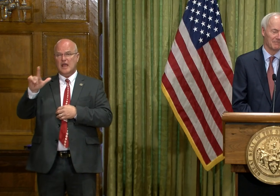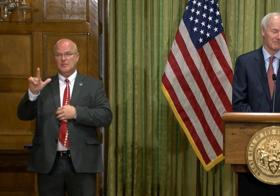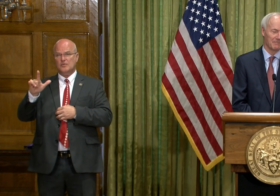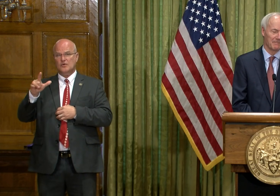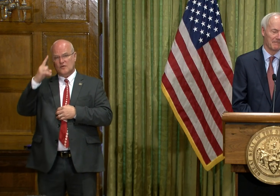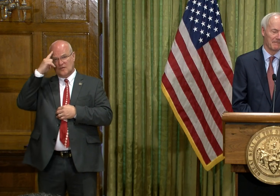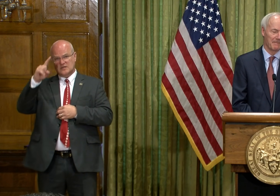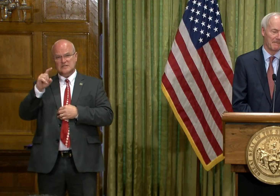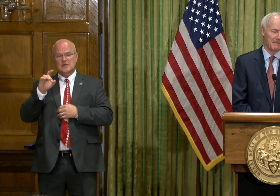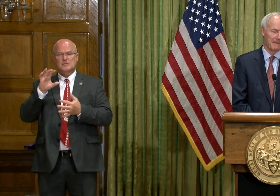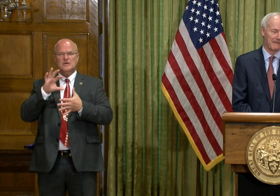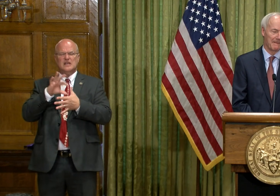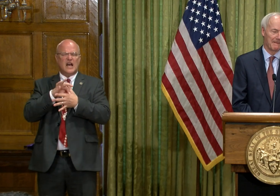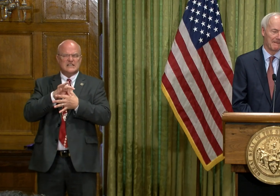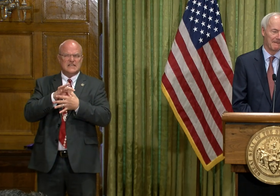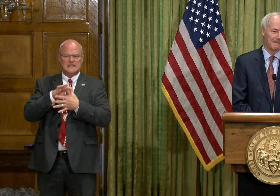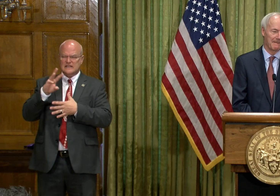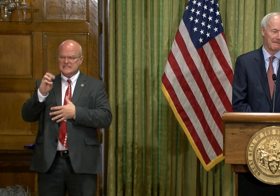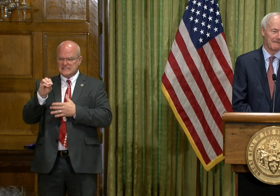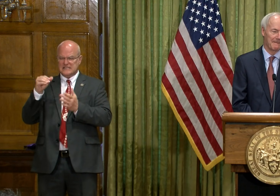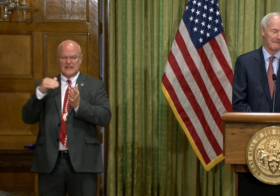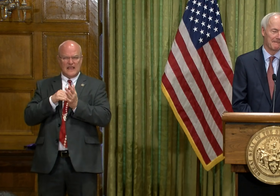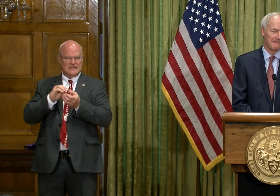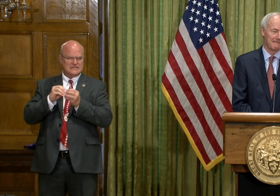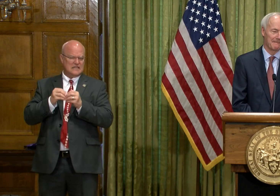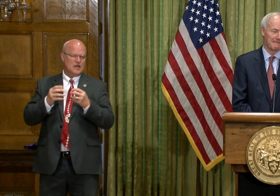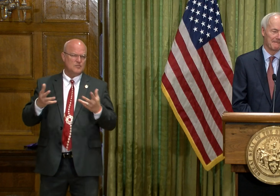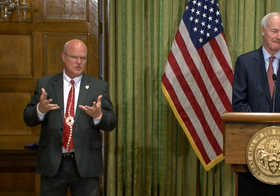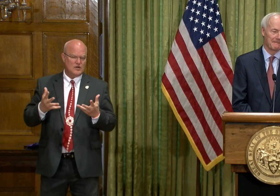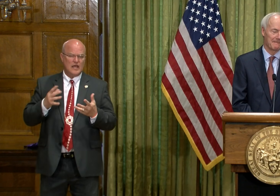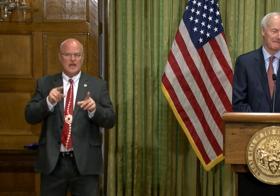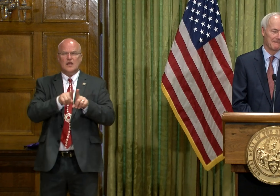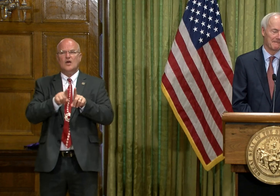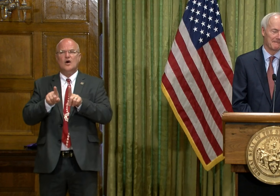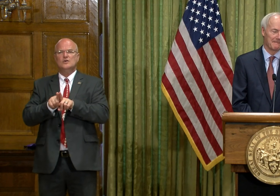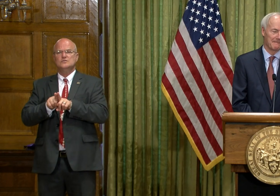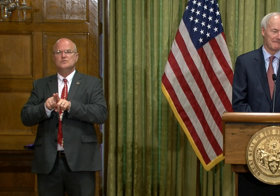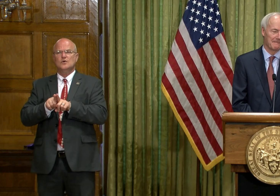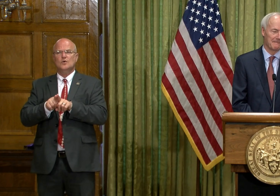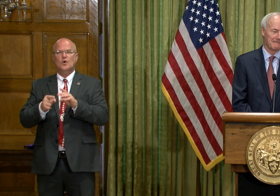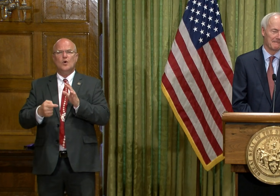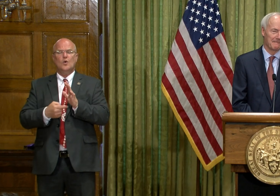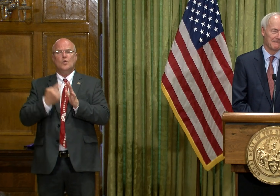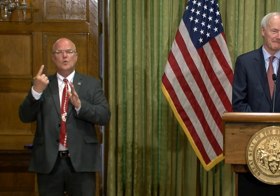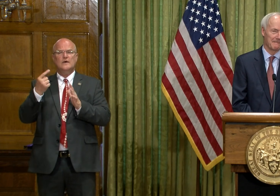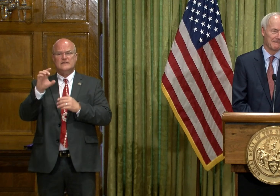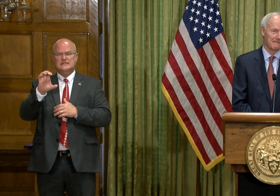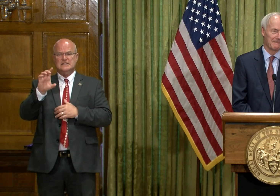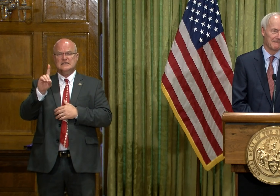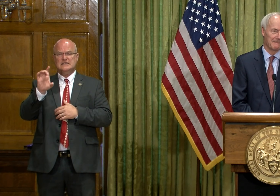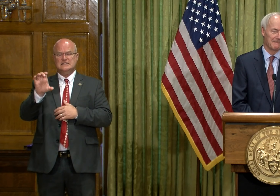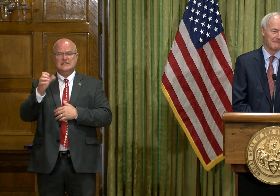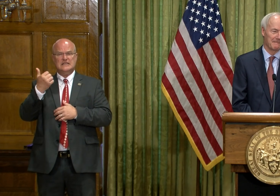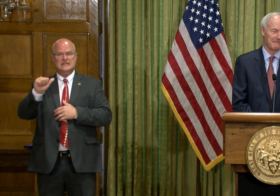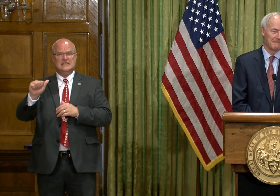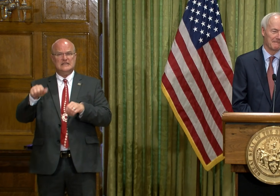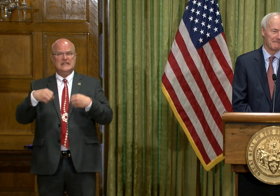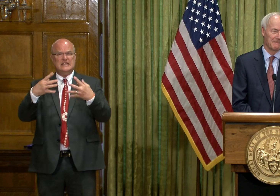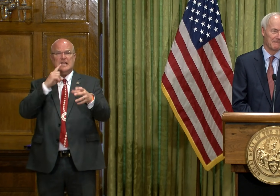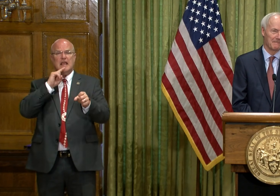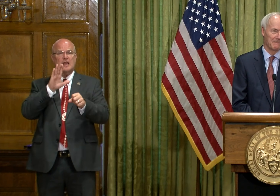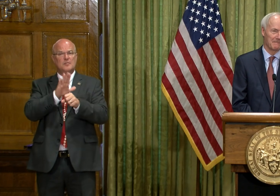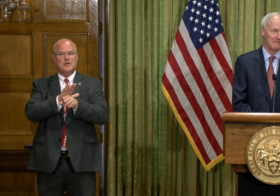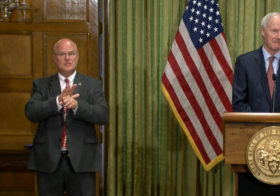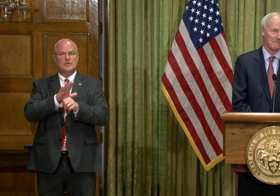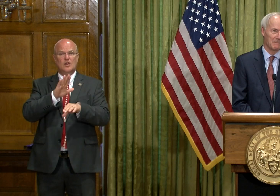was, just for some context on that 60,000 number. And also wanted to see, has the CDC given any